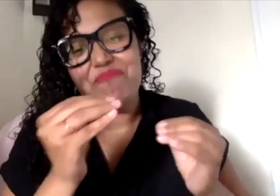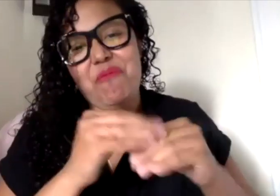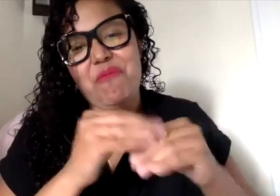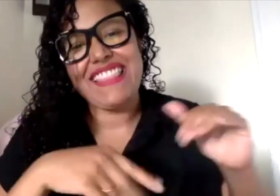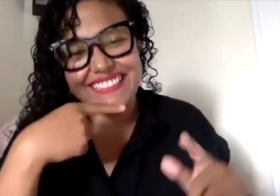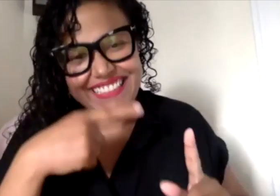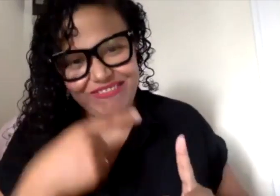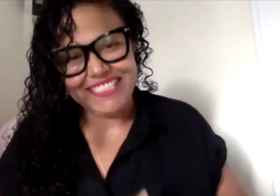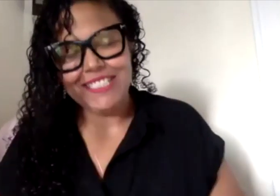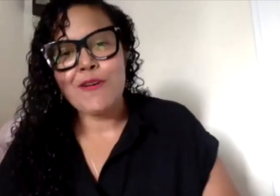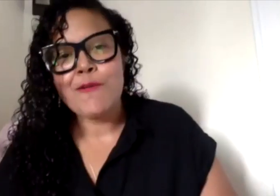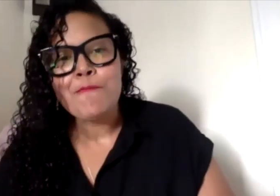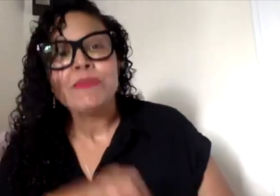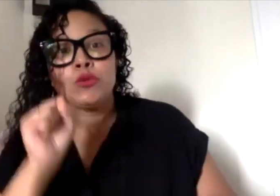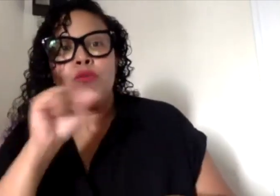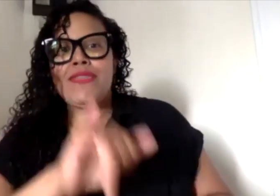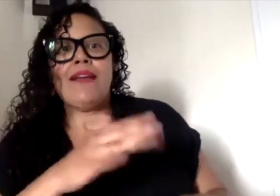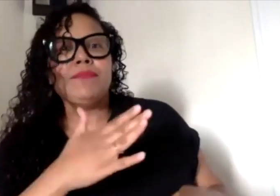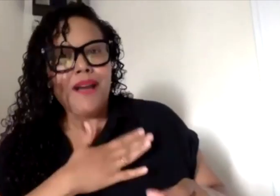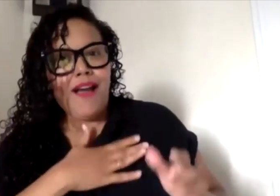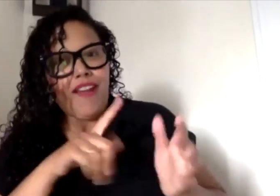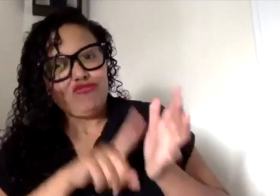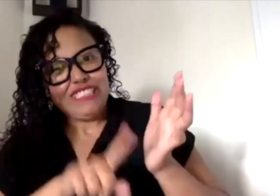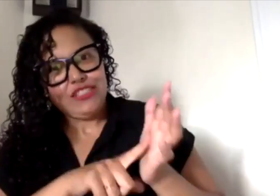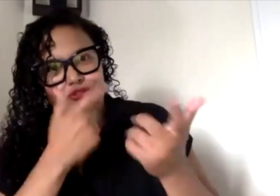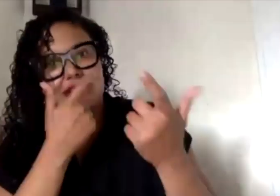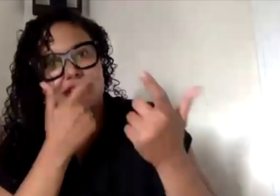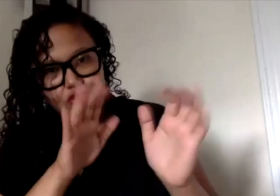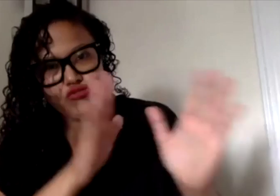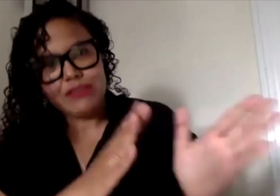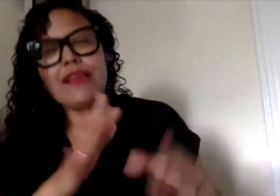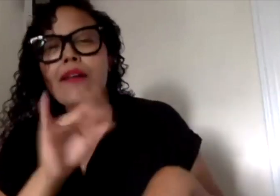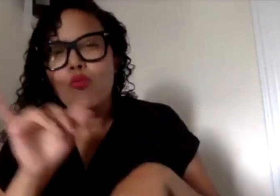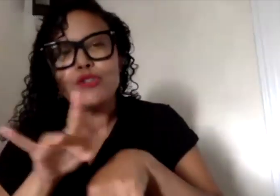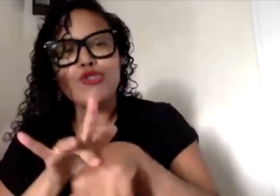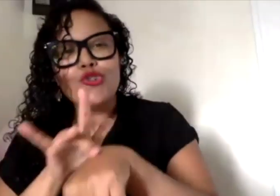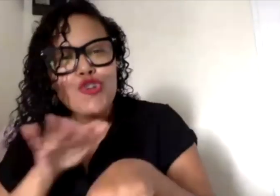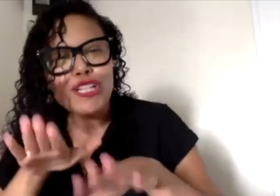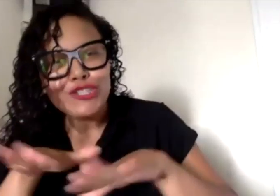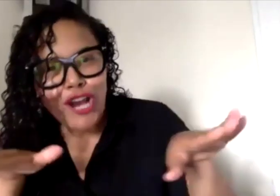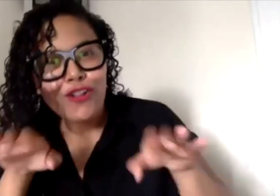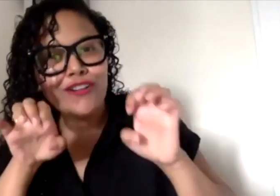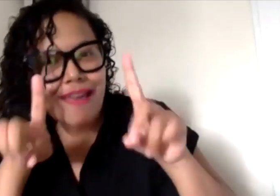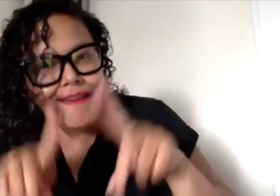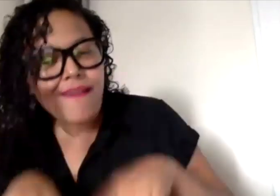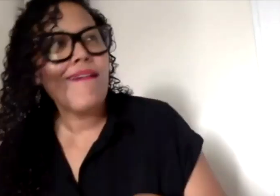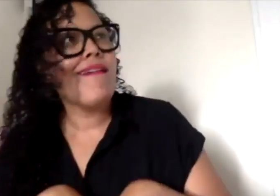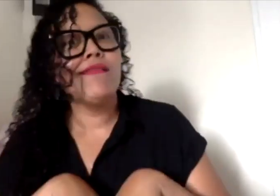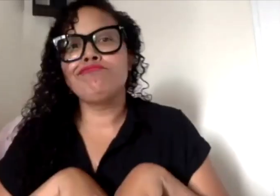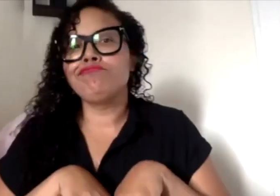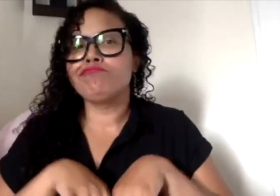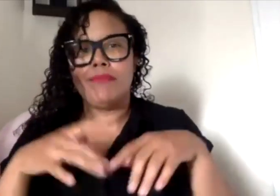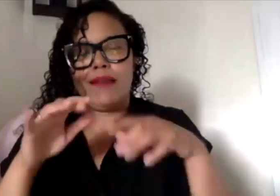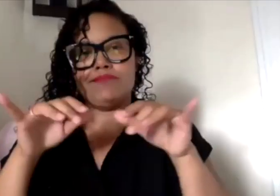and how that can even meet or exceed what is considered written English.